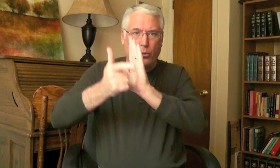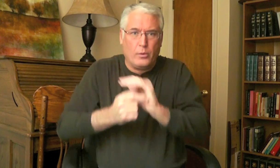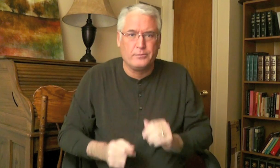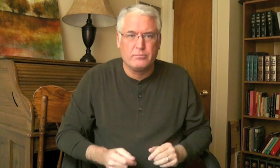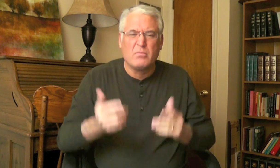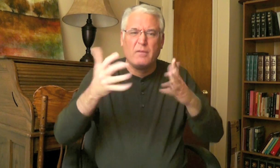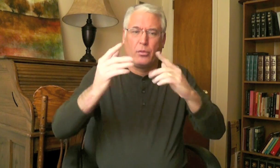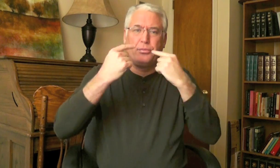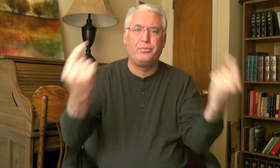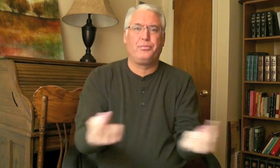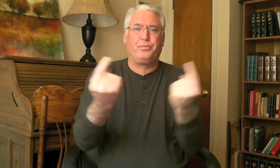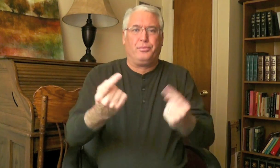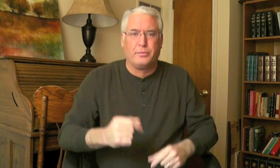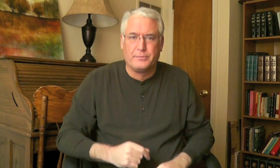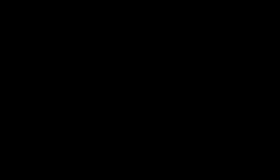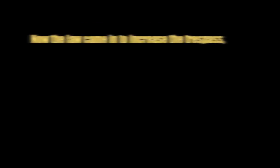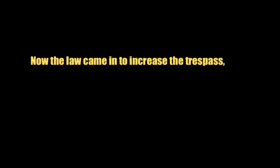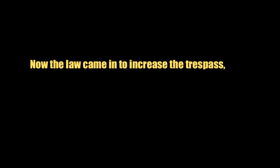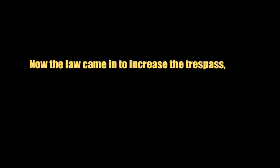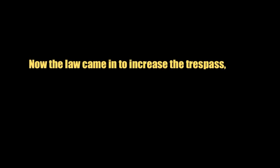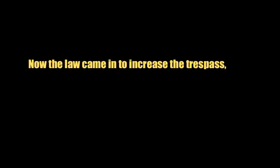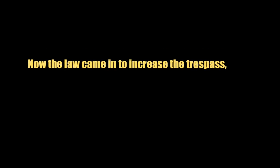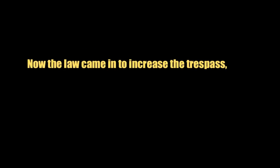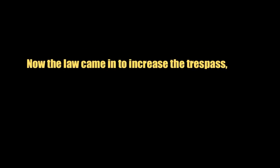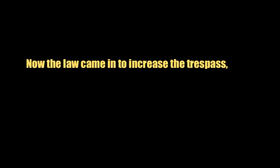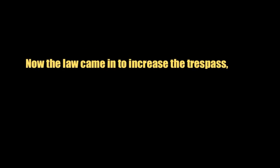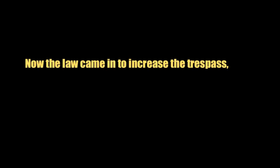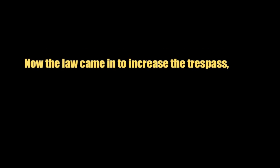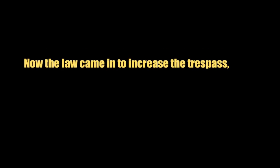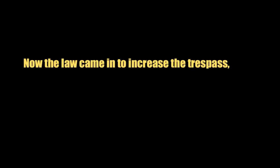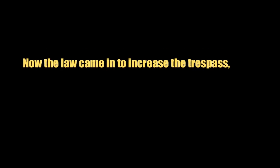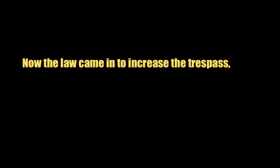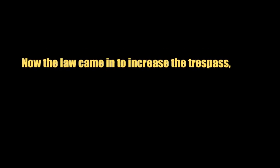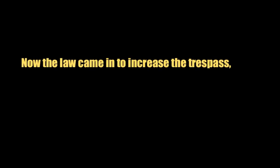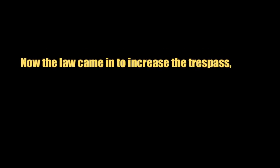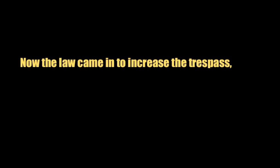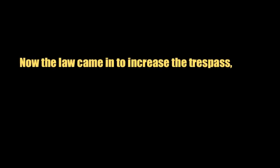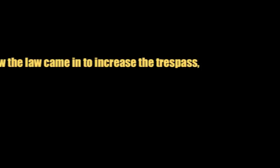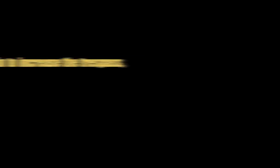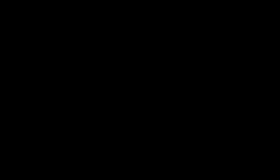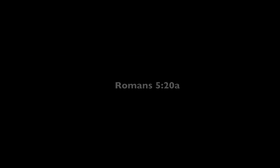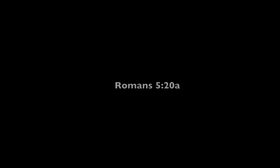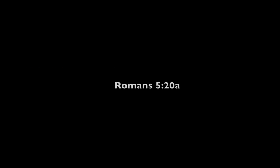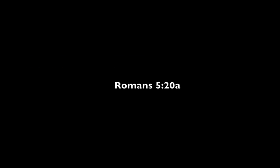to show us that we sin. Now the law came in to increase the trespass.